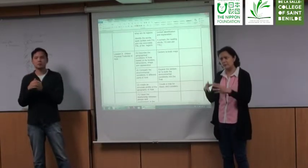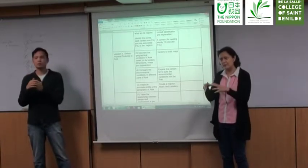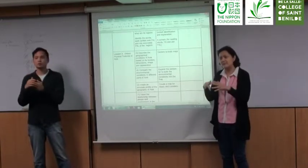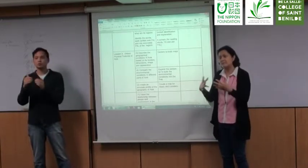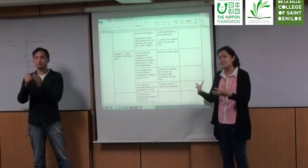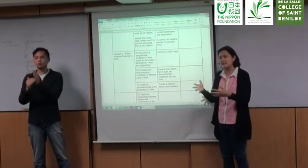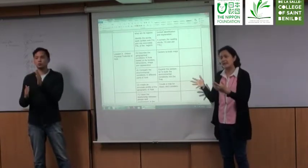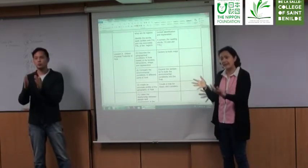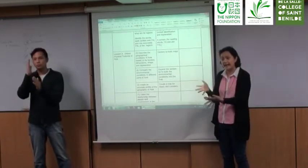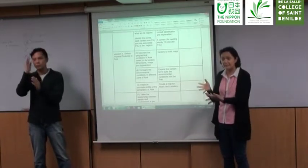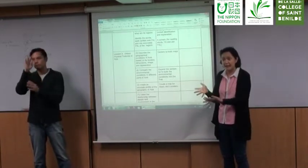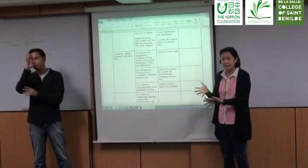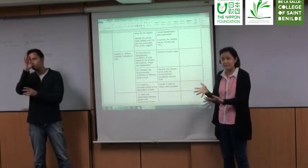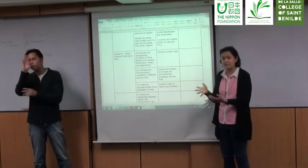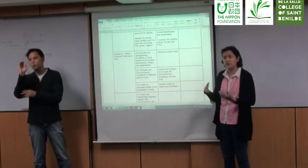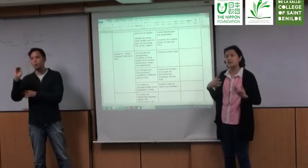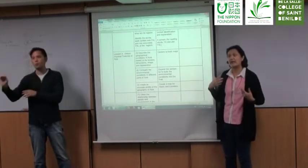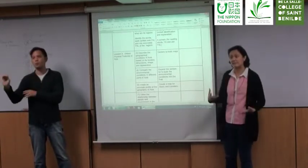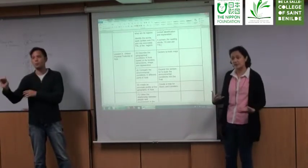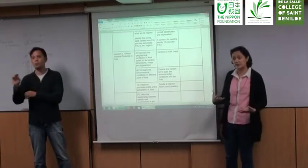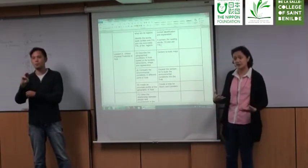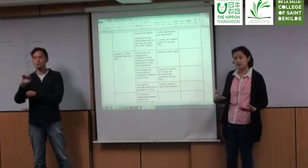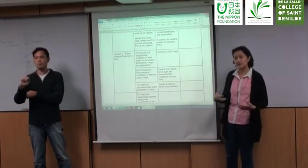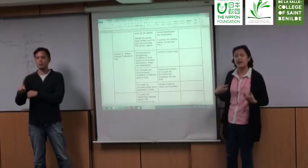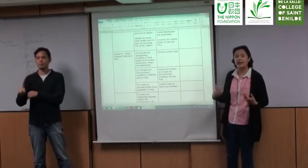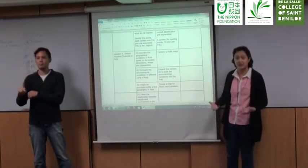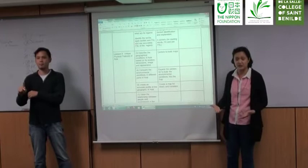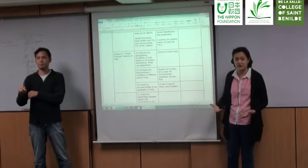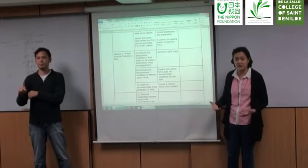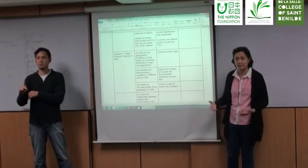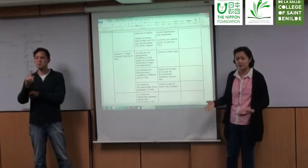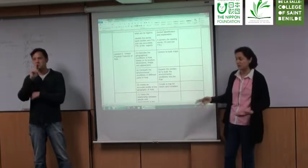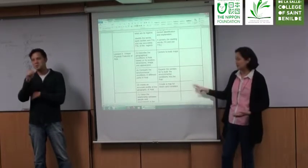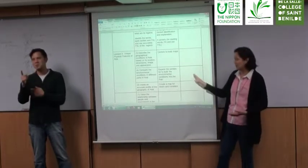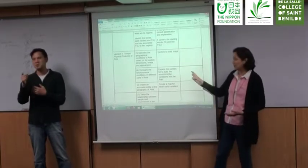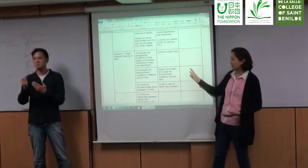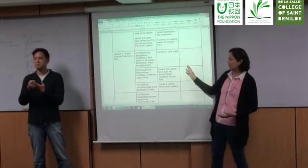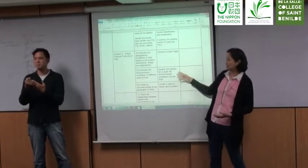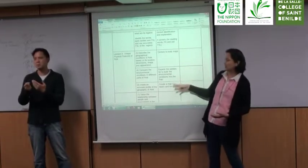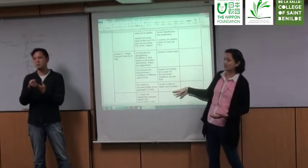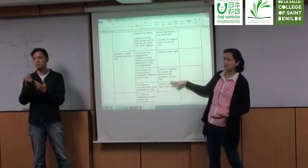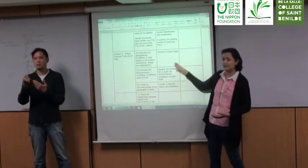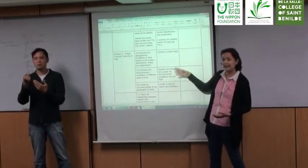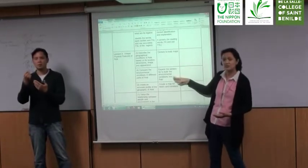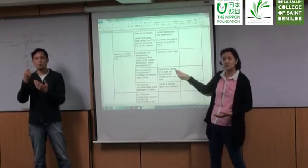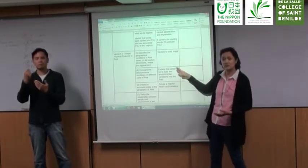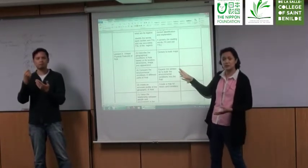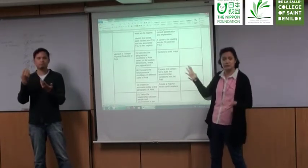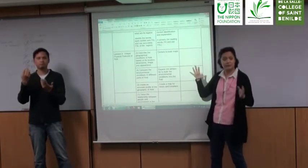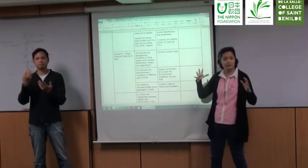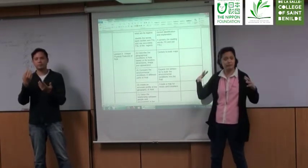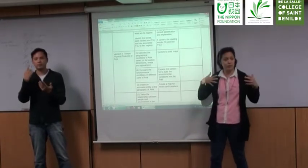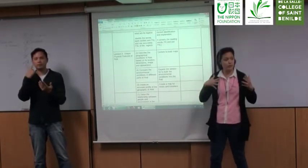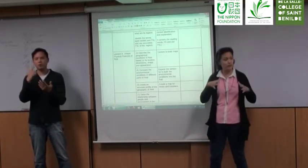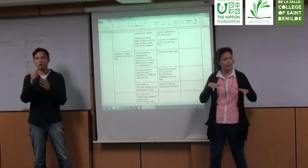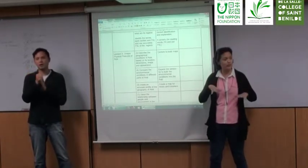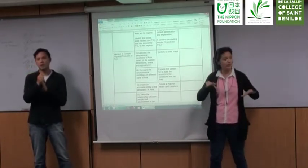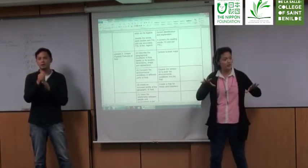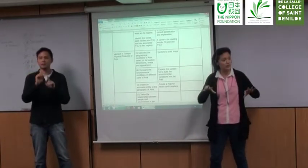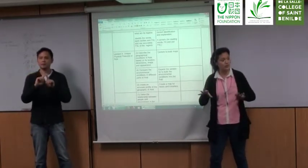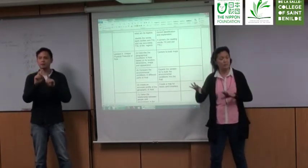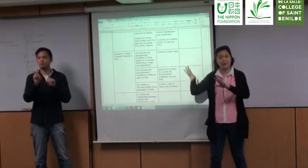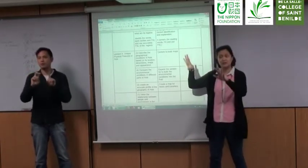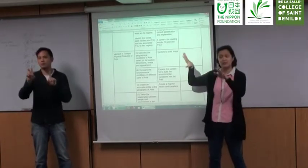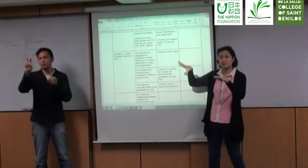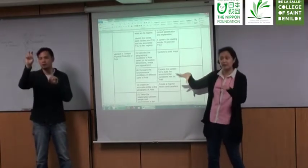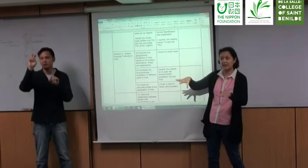The map will be simply a guide map for travelers, for hikers. Because in the other lessons, they will be focused on the